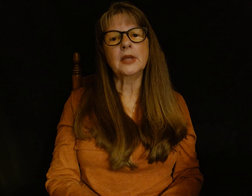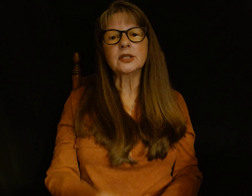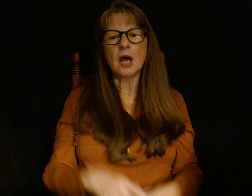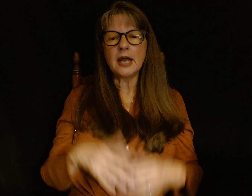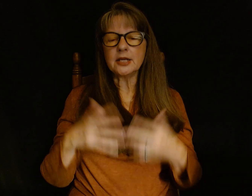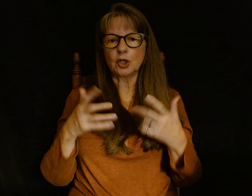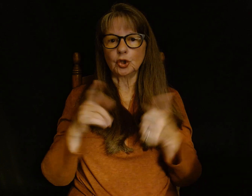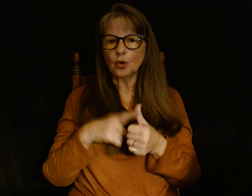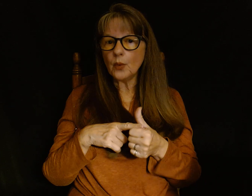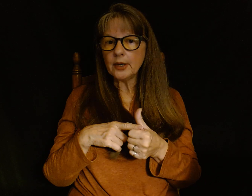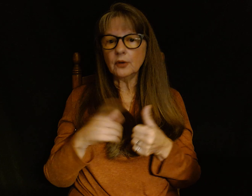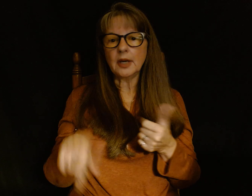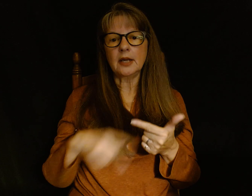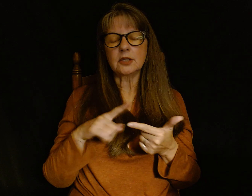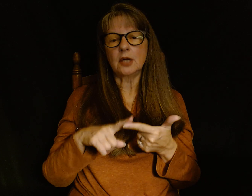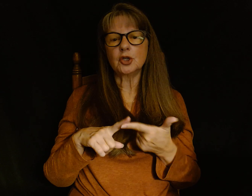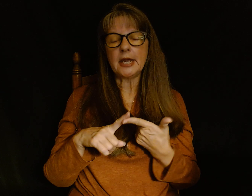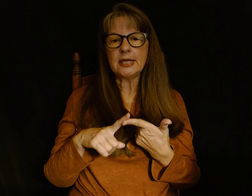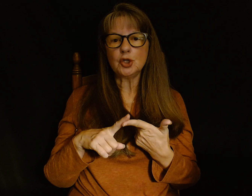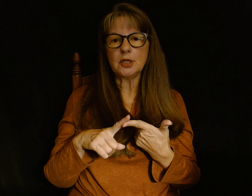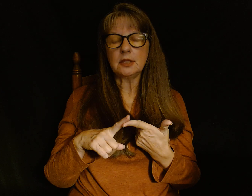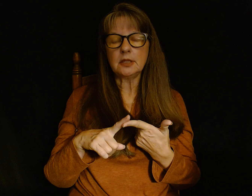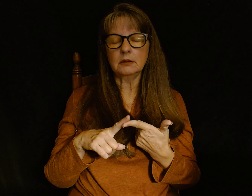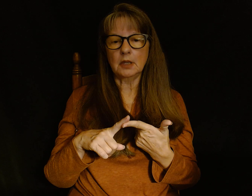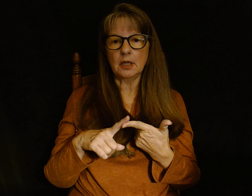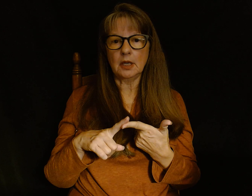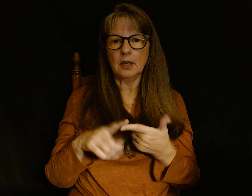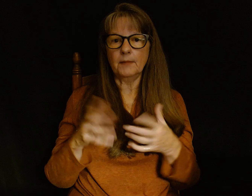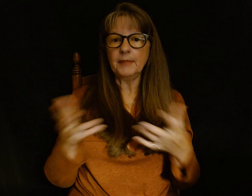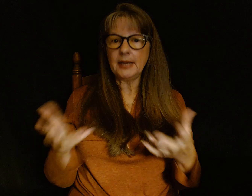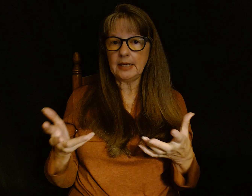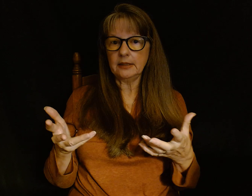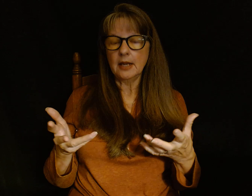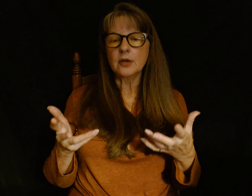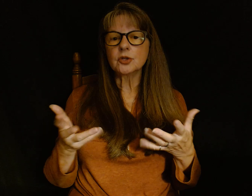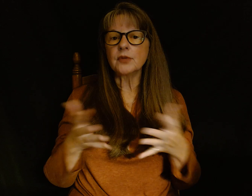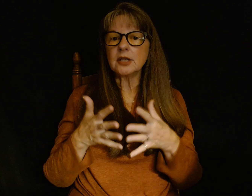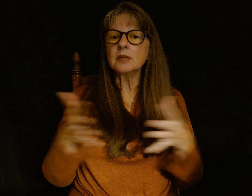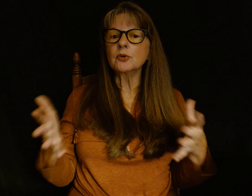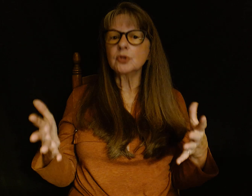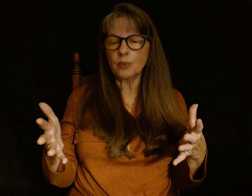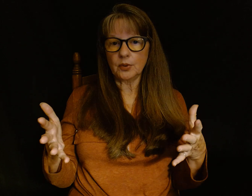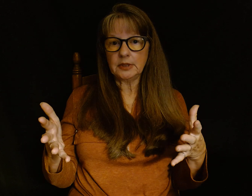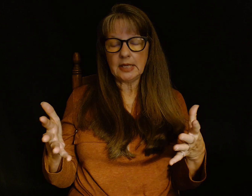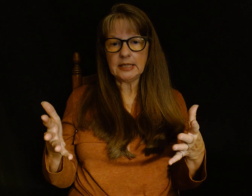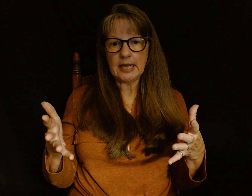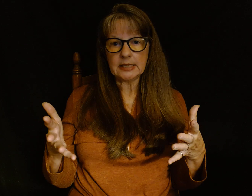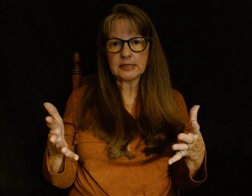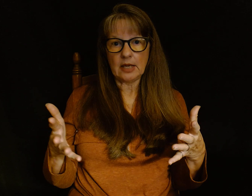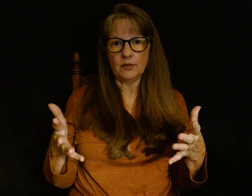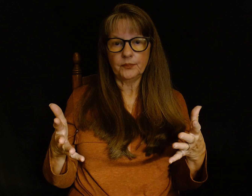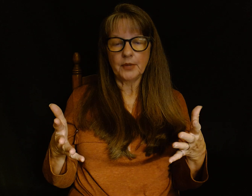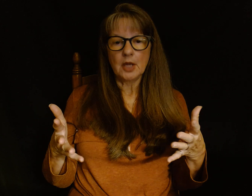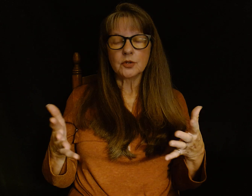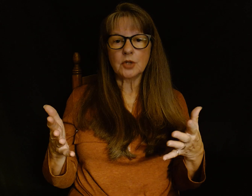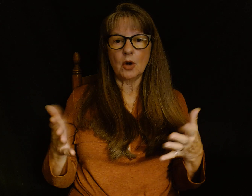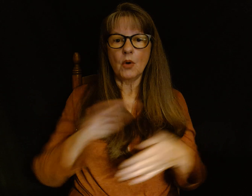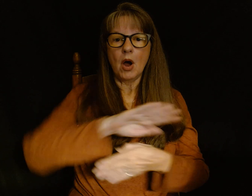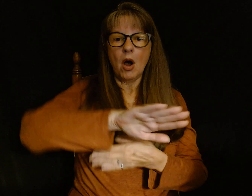It doesn't look weird, and it's not changing the meaning. So that's the most important in ASL. So